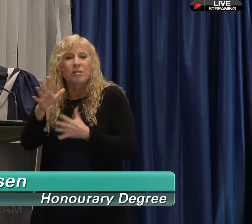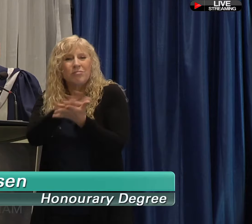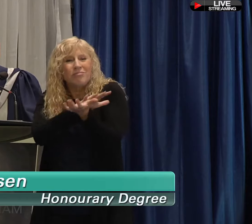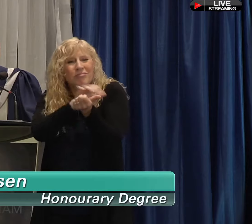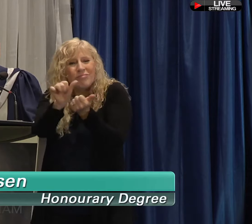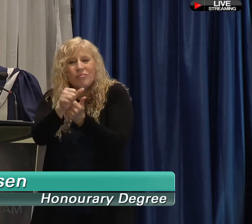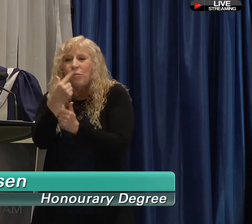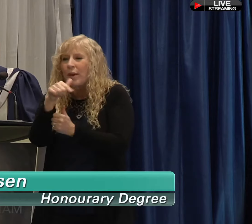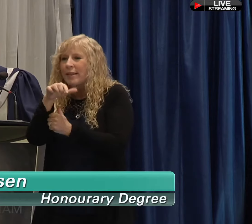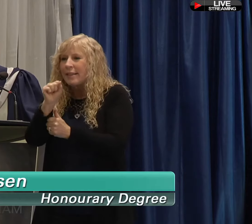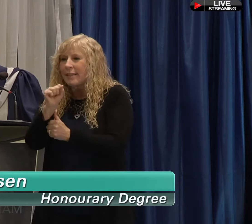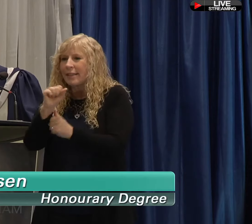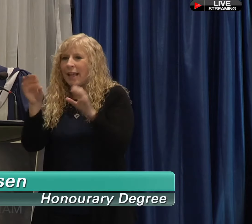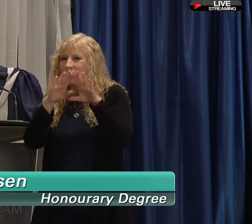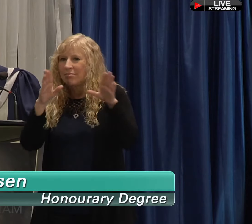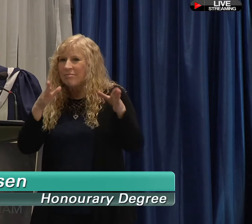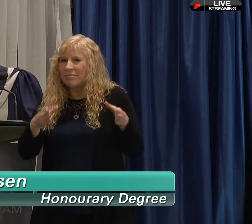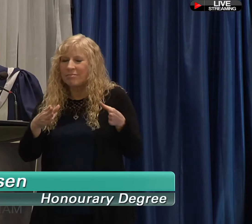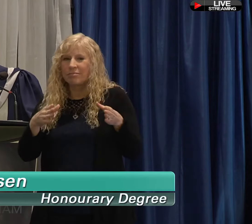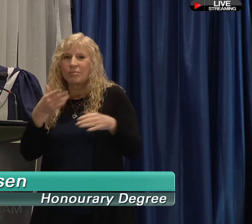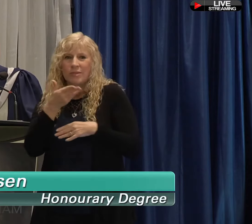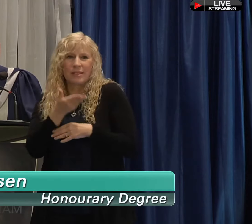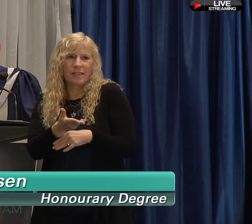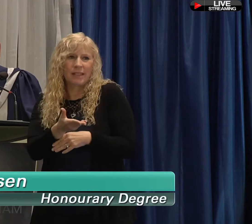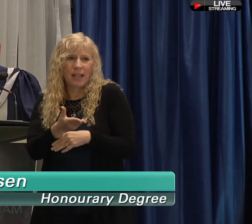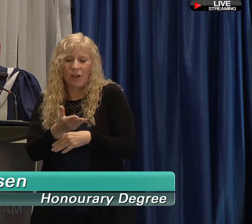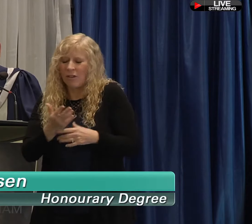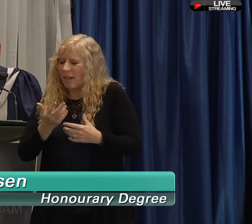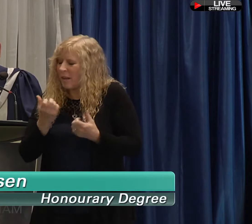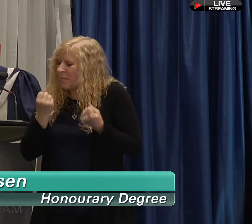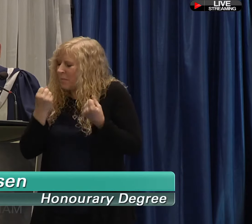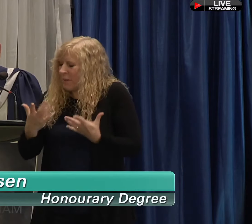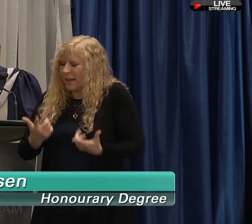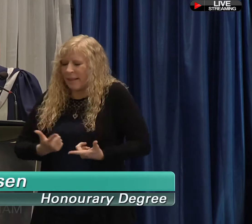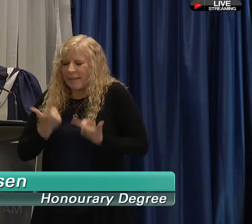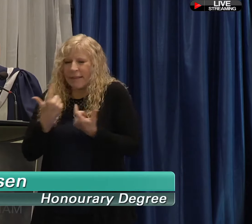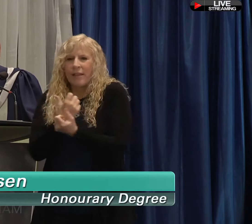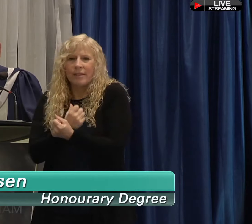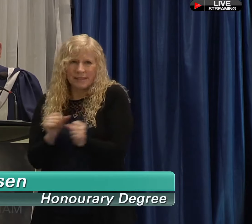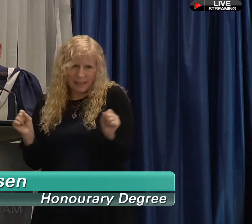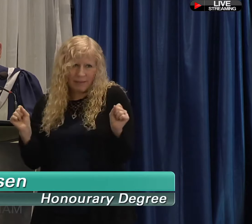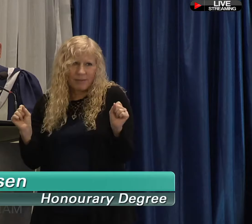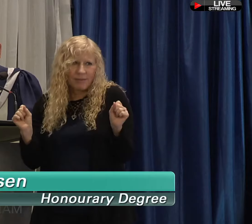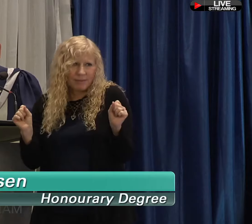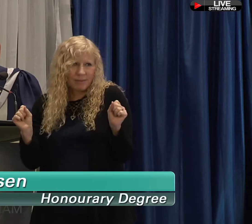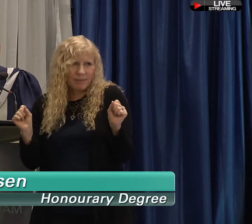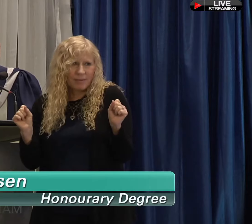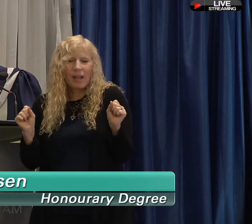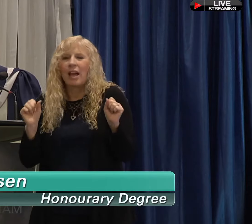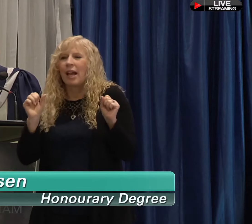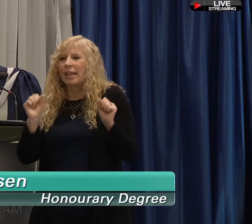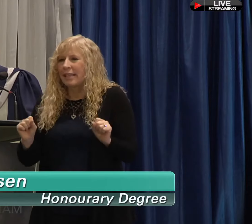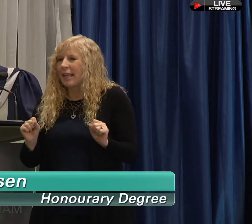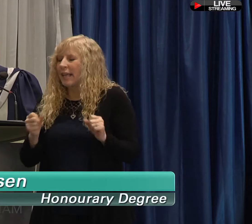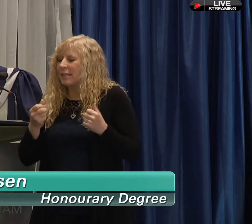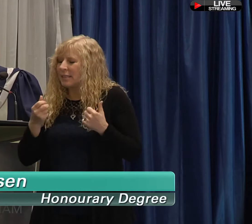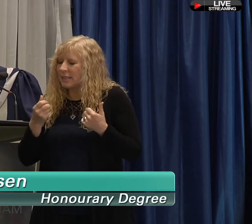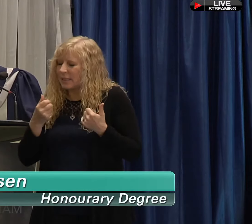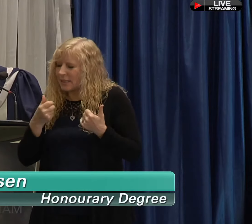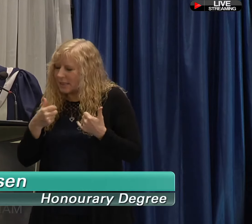crematoria, thereby saving many lives. I can still see them standing